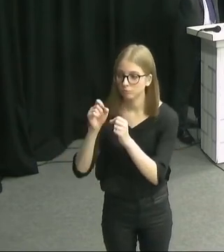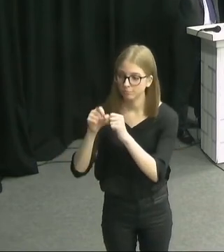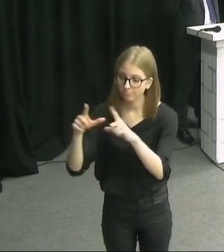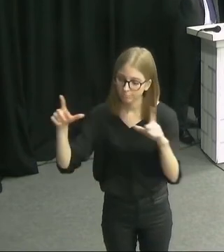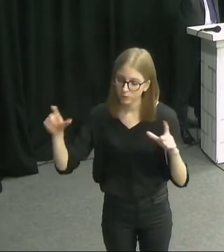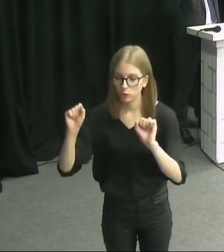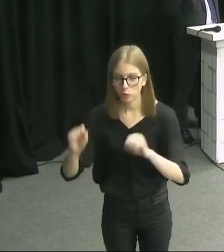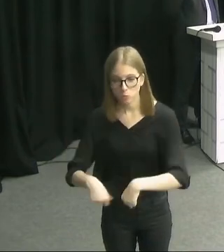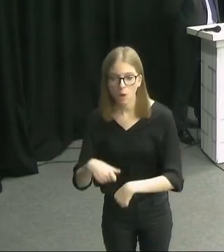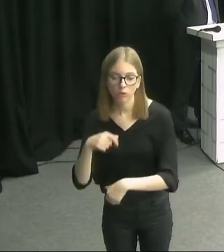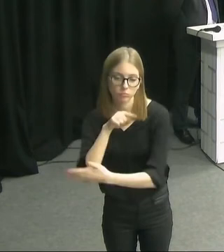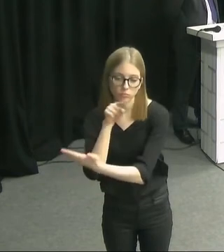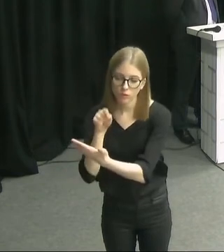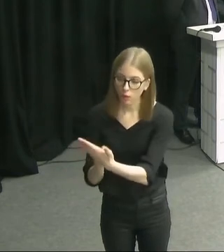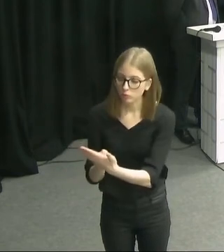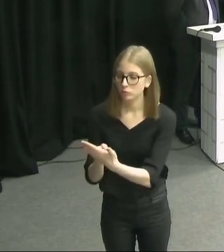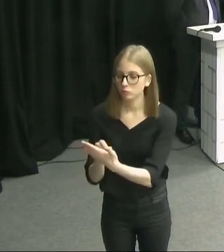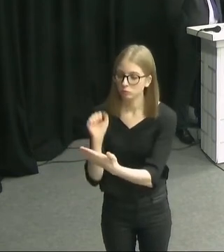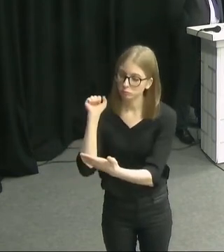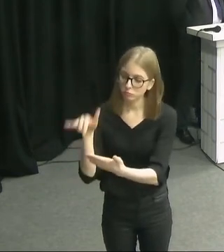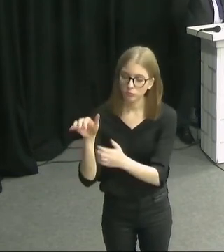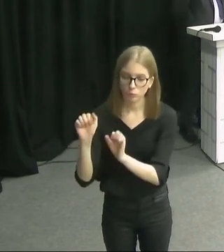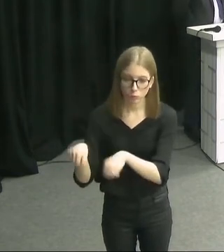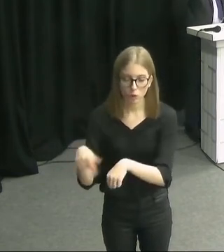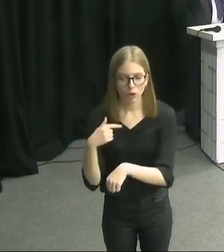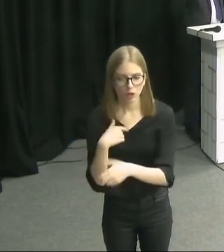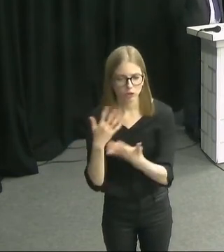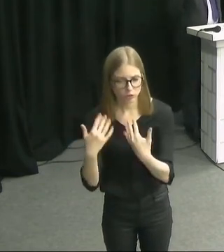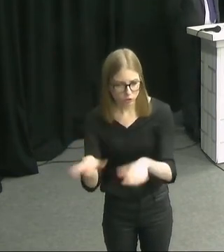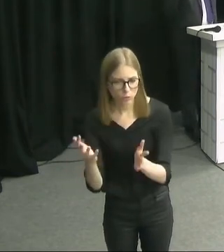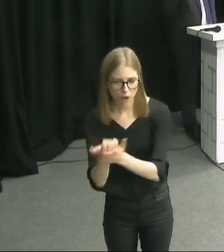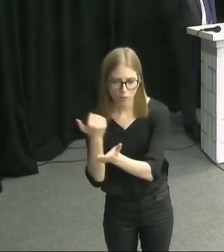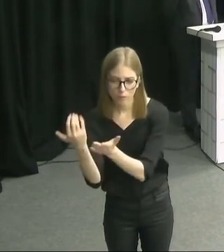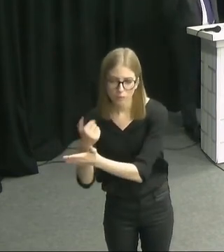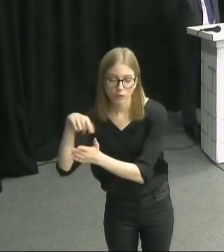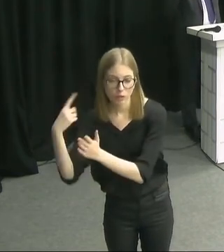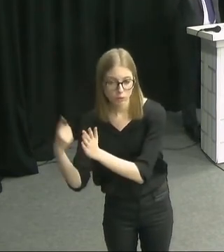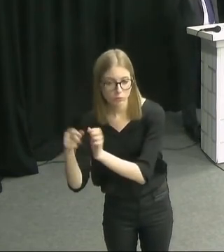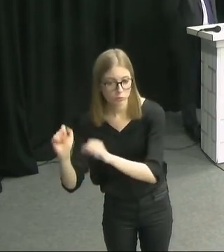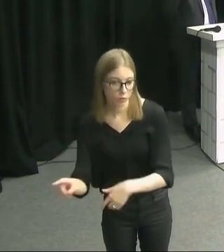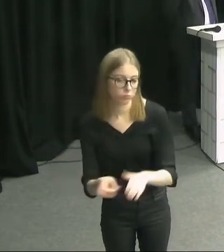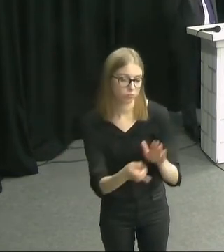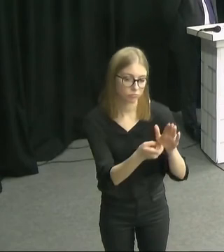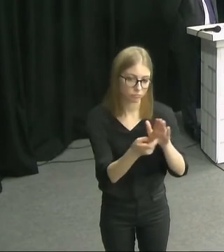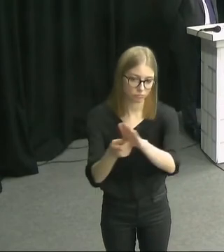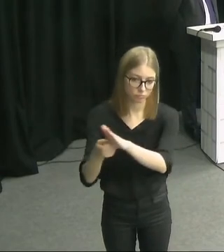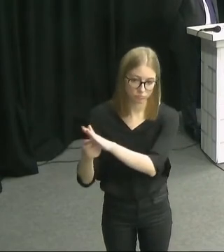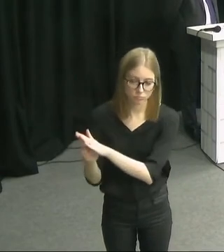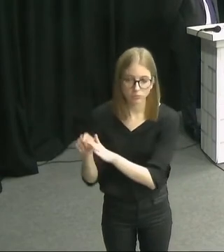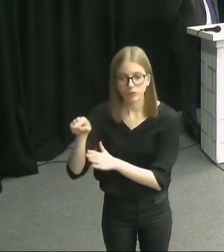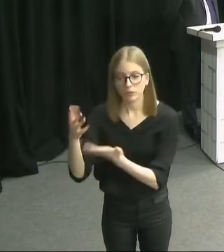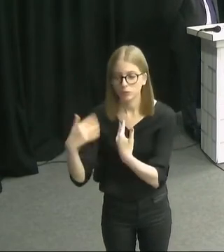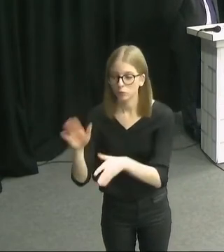that you submitted on Slido app. You can still use the Slido app to submit more